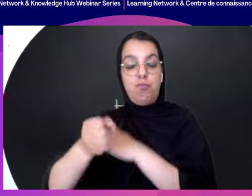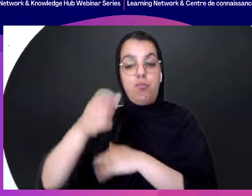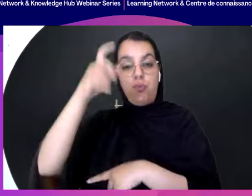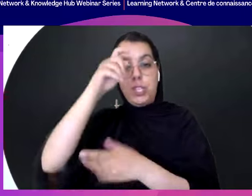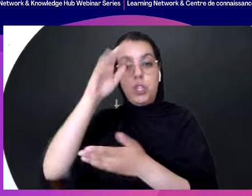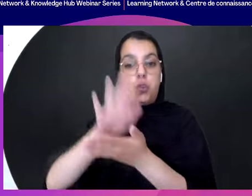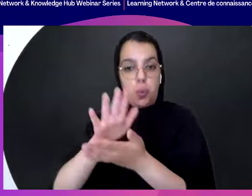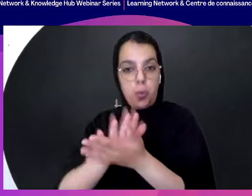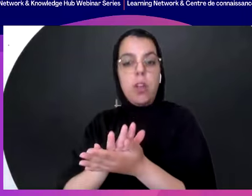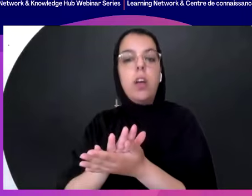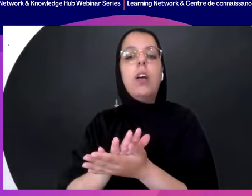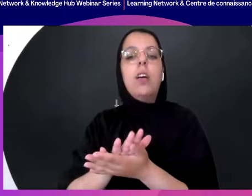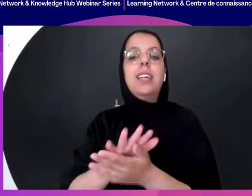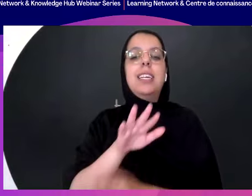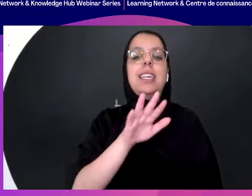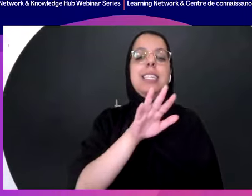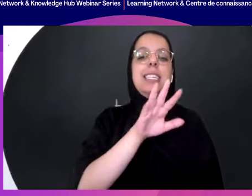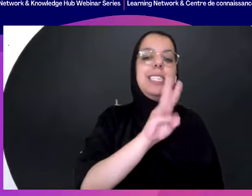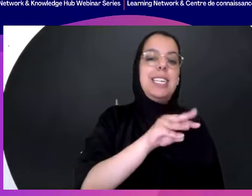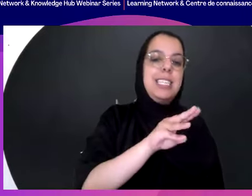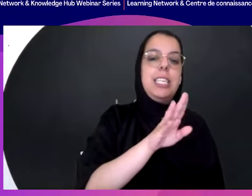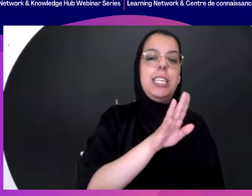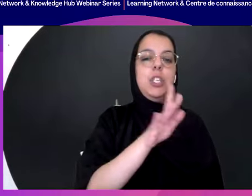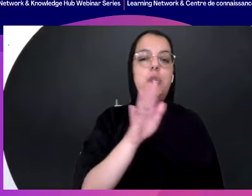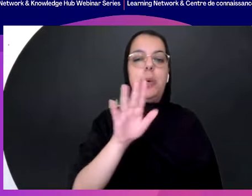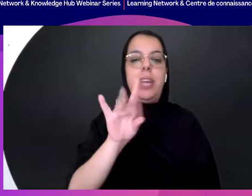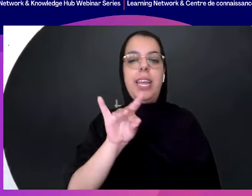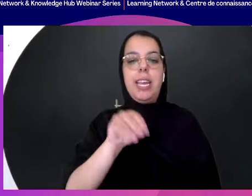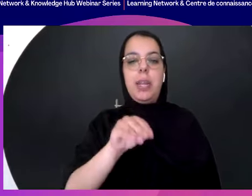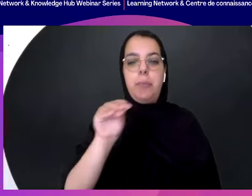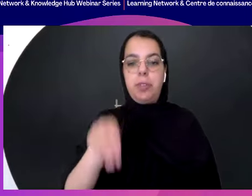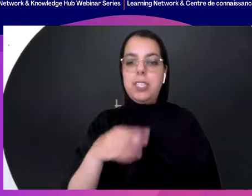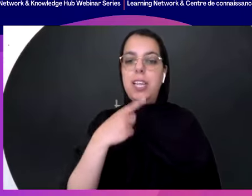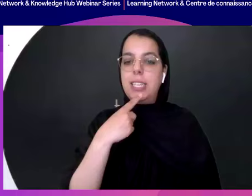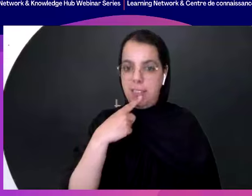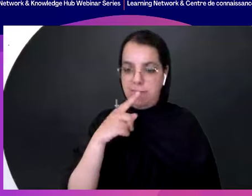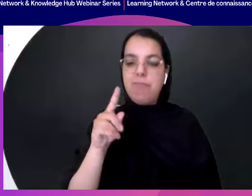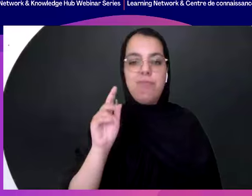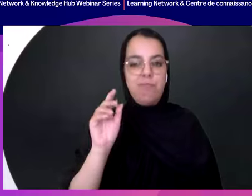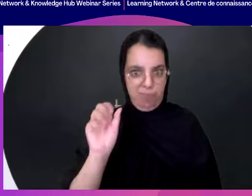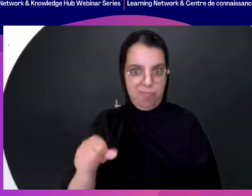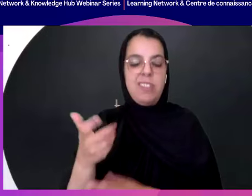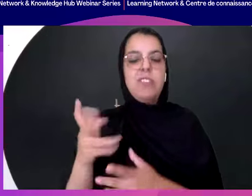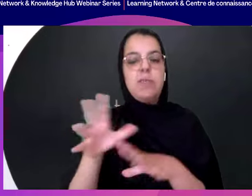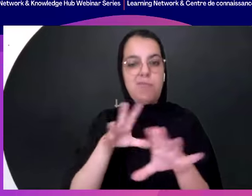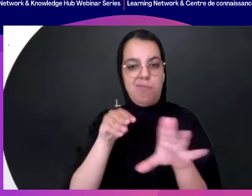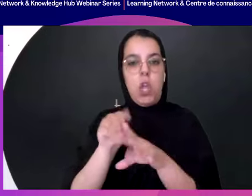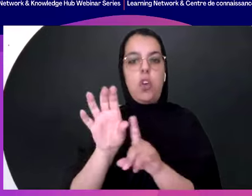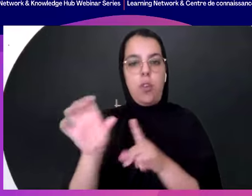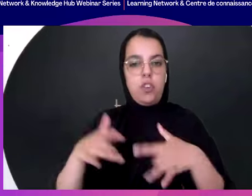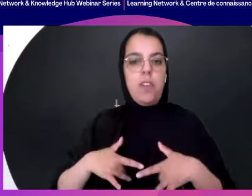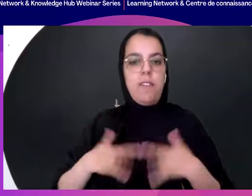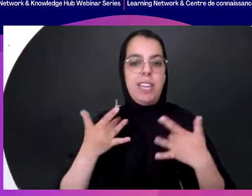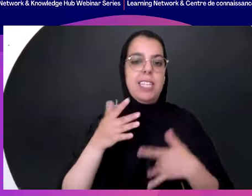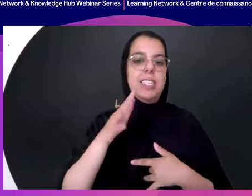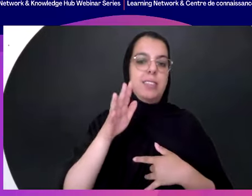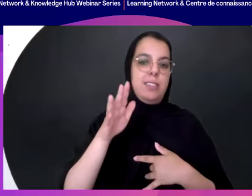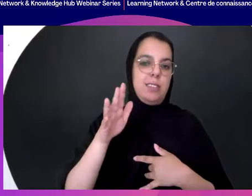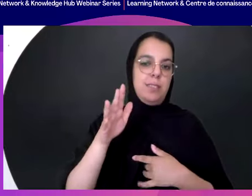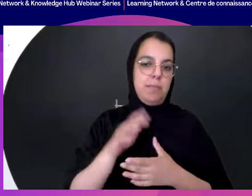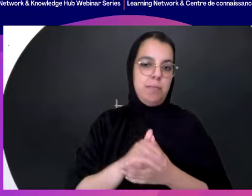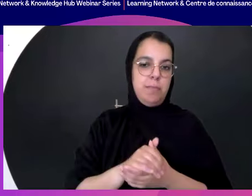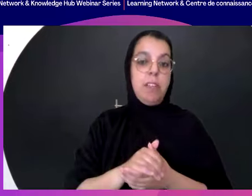take part in sometimes or always, which this cultural engagement is really important for First Nations in general, and particularly